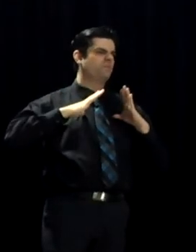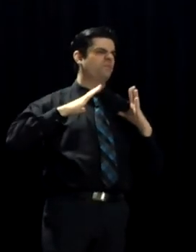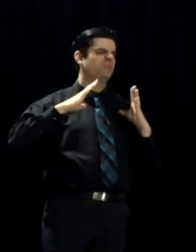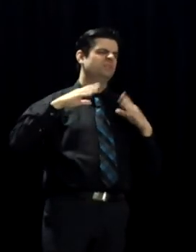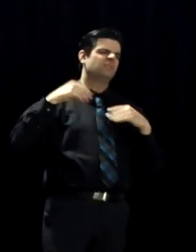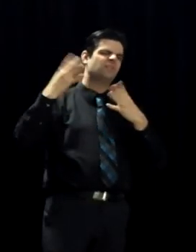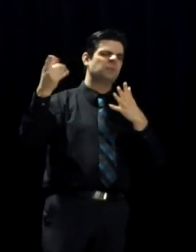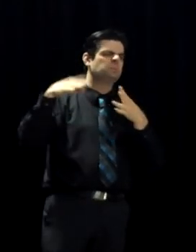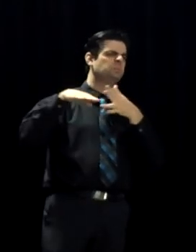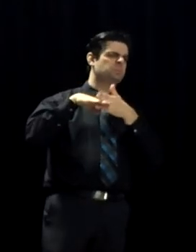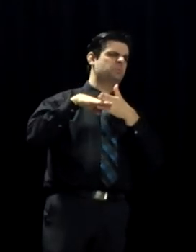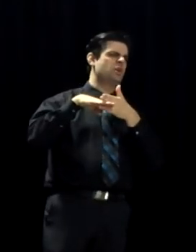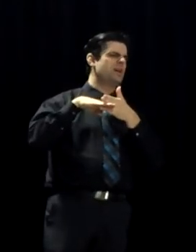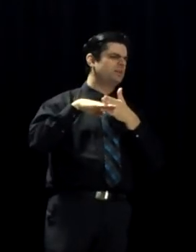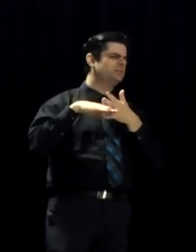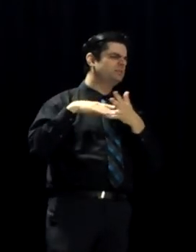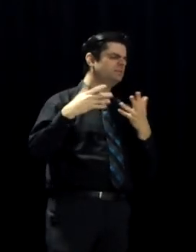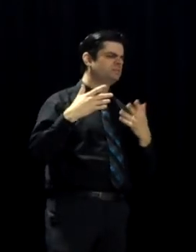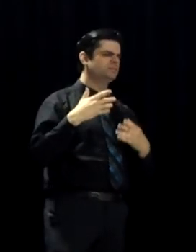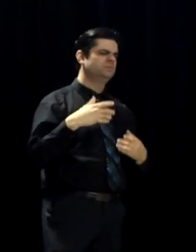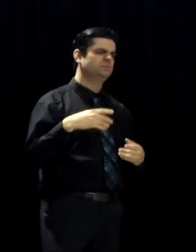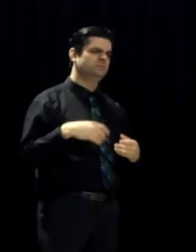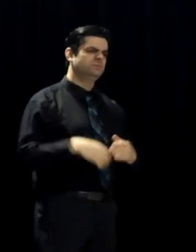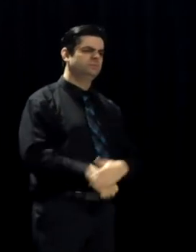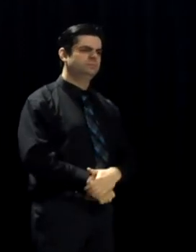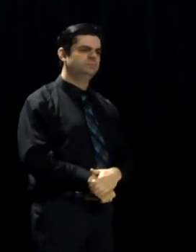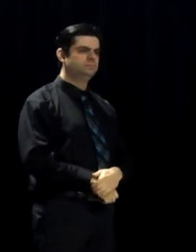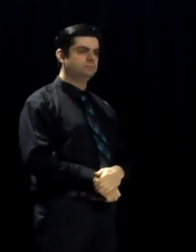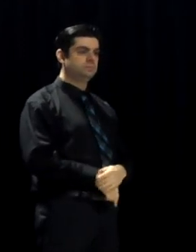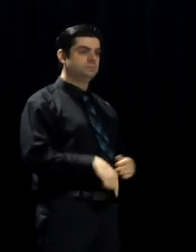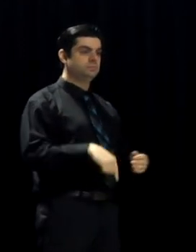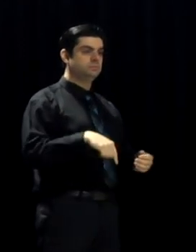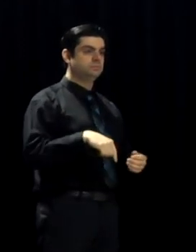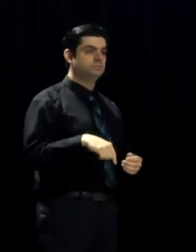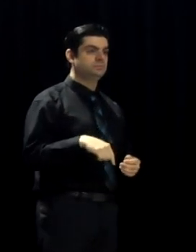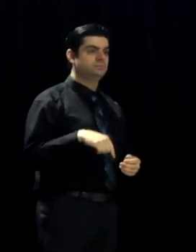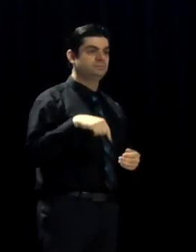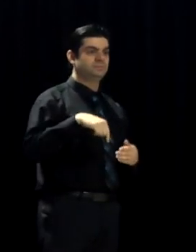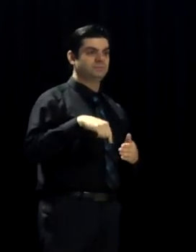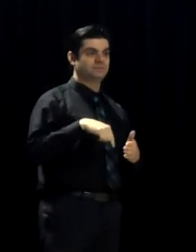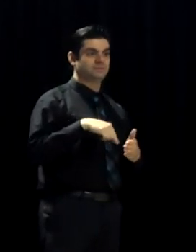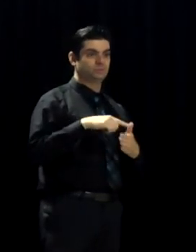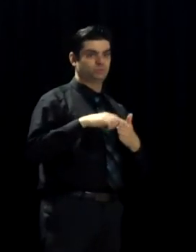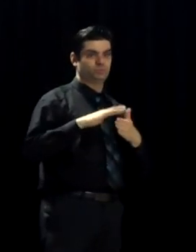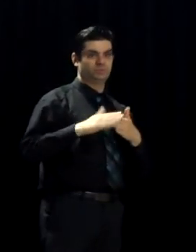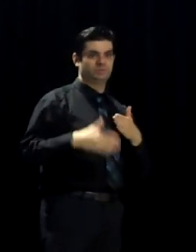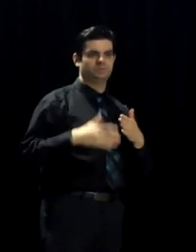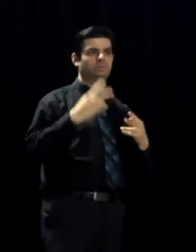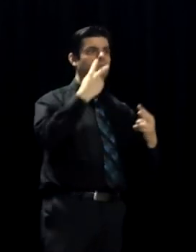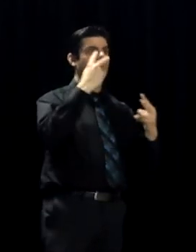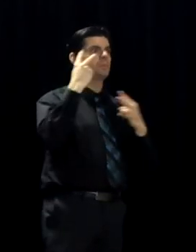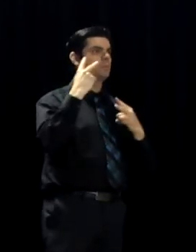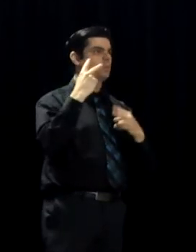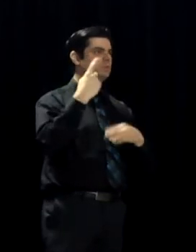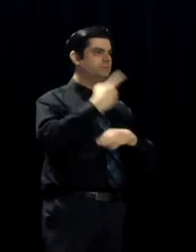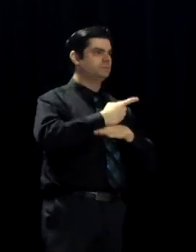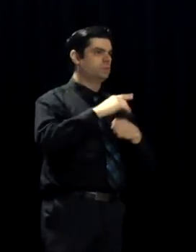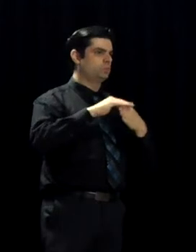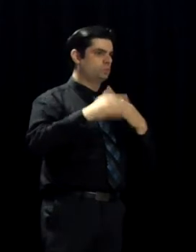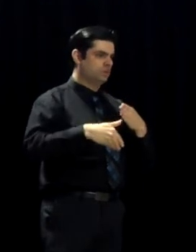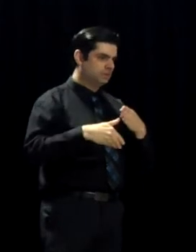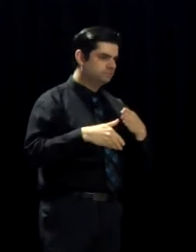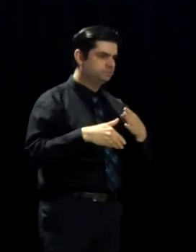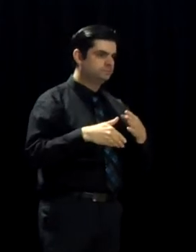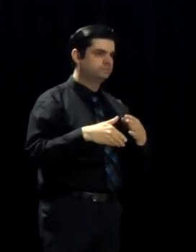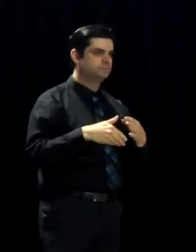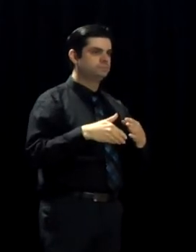It's fitting this weekend that we remember what we've gone through over the last really 9 weeks. Remember the sacrifice that so many